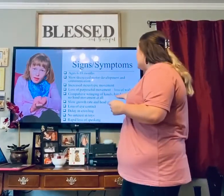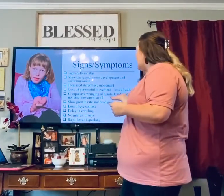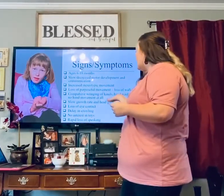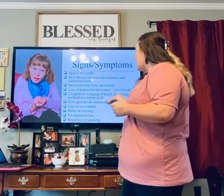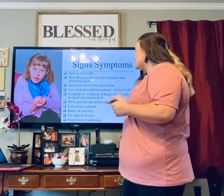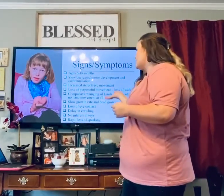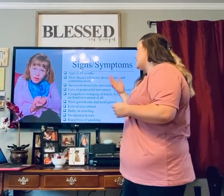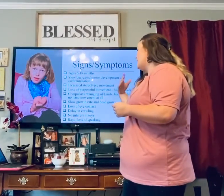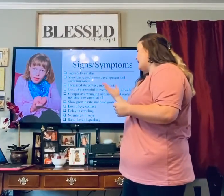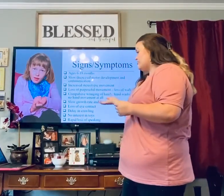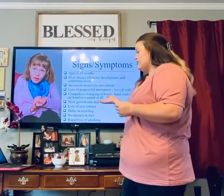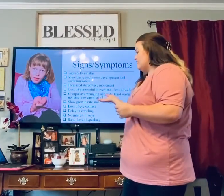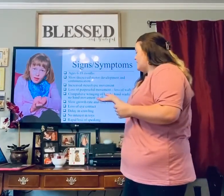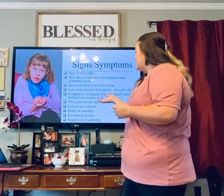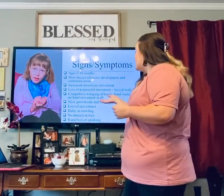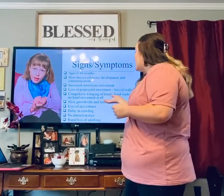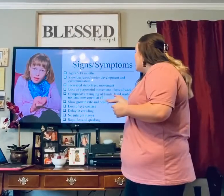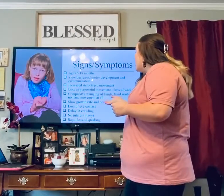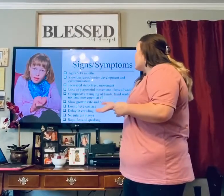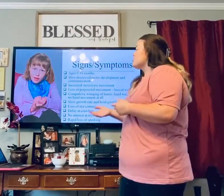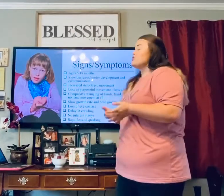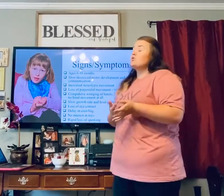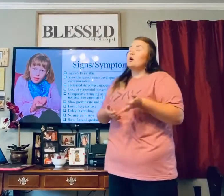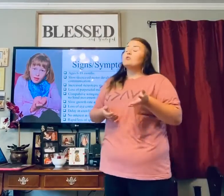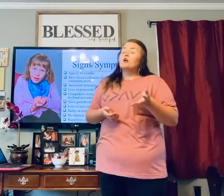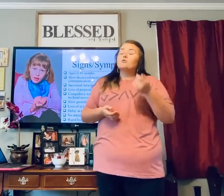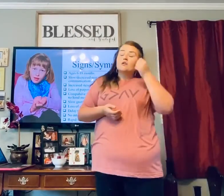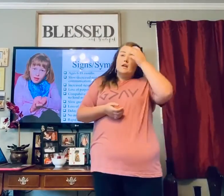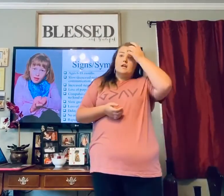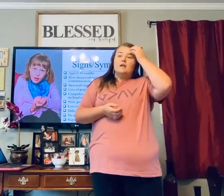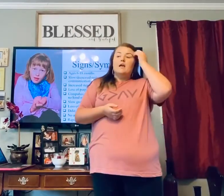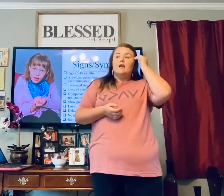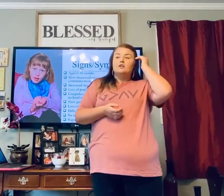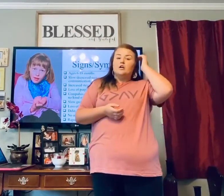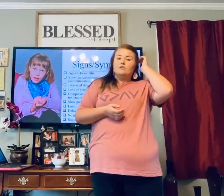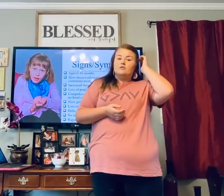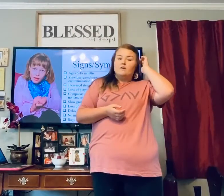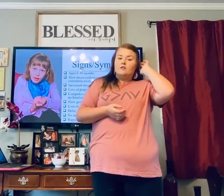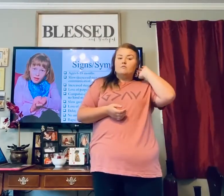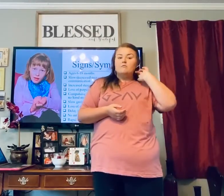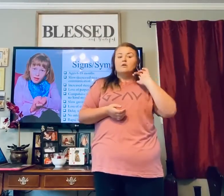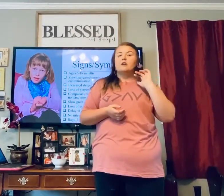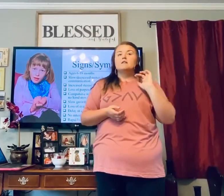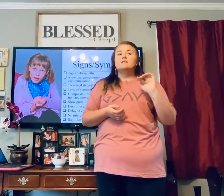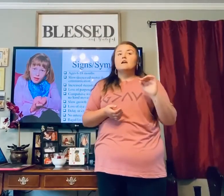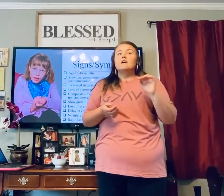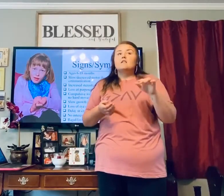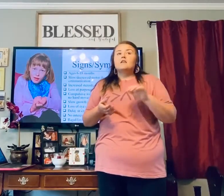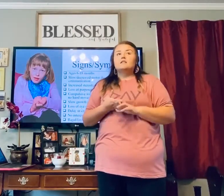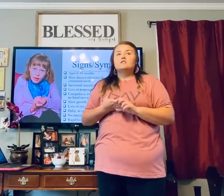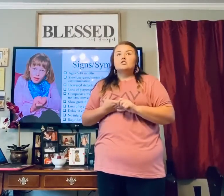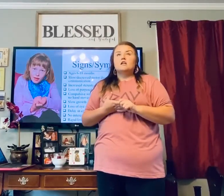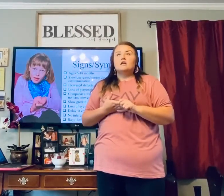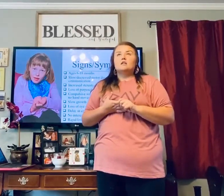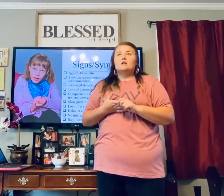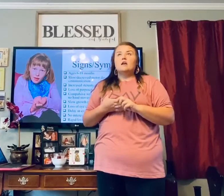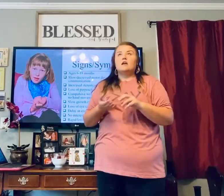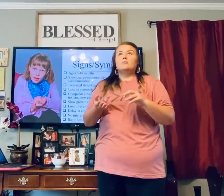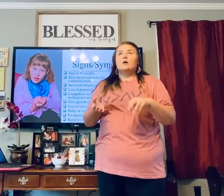said, washing, hand movement. There's a slow growth and head growth development. Because this gene and